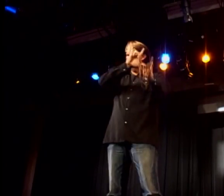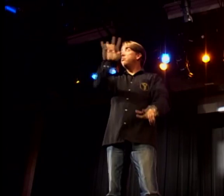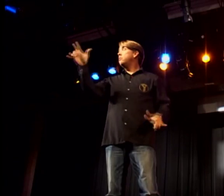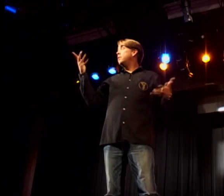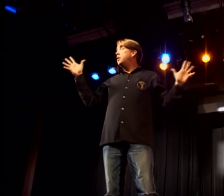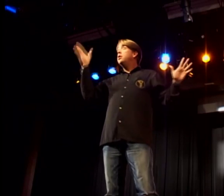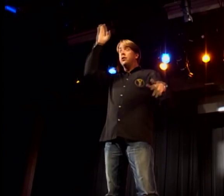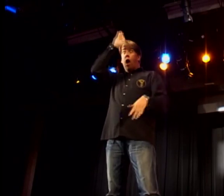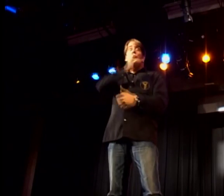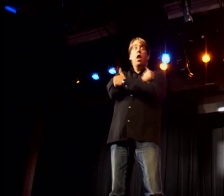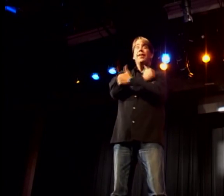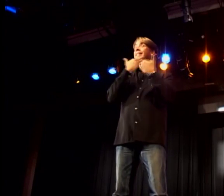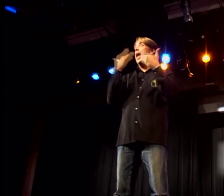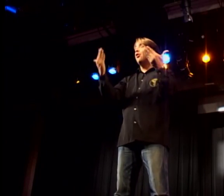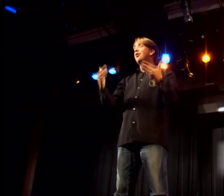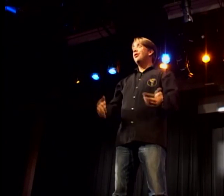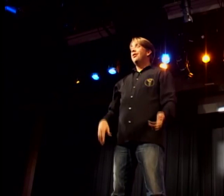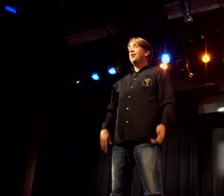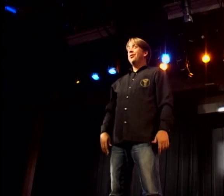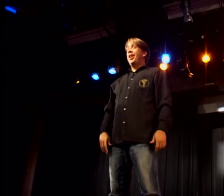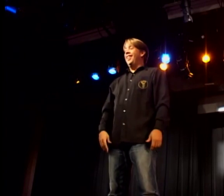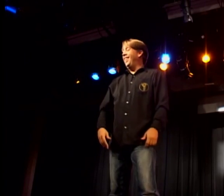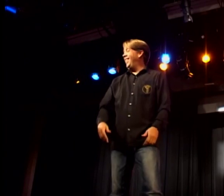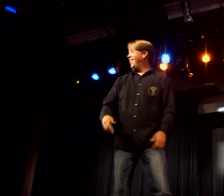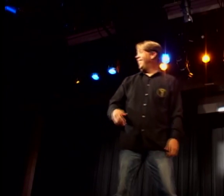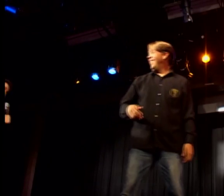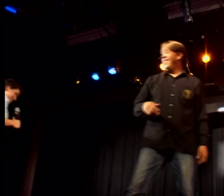love. God is love. Thank you.